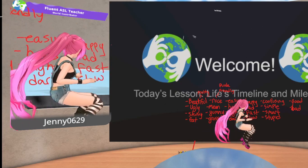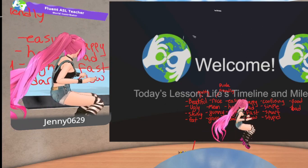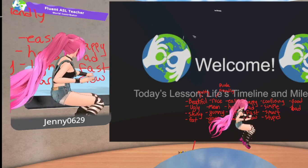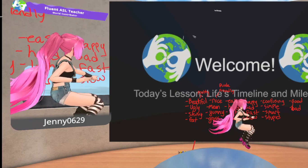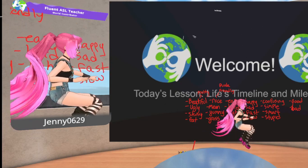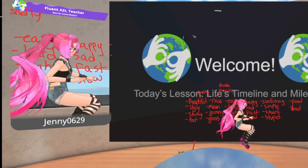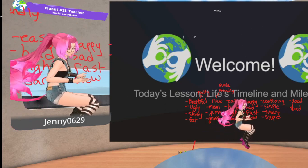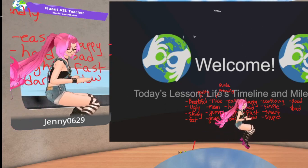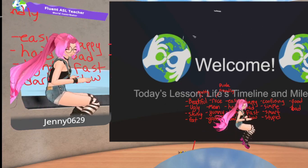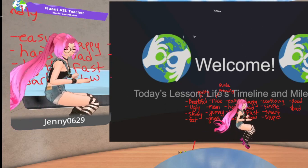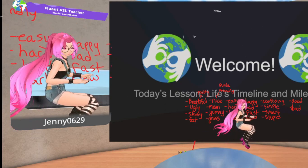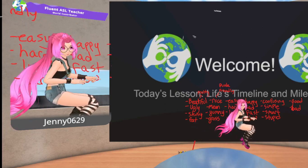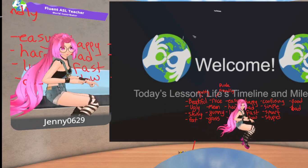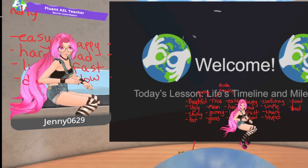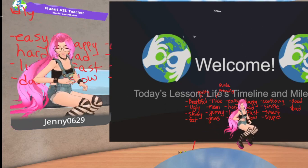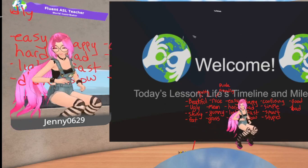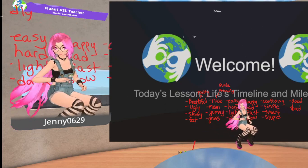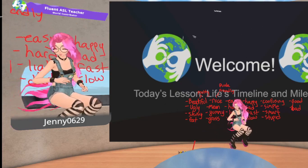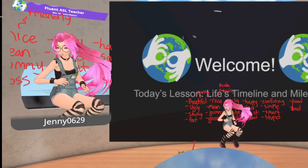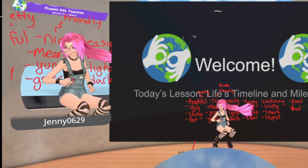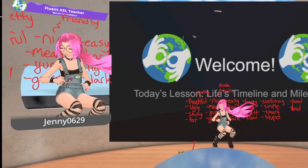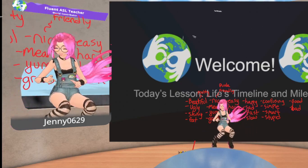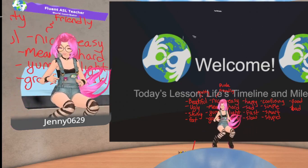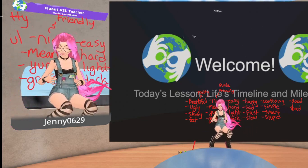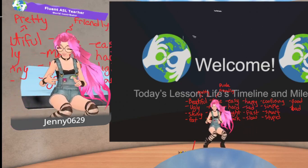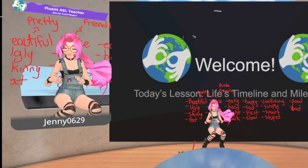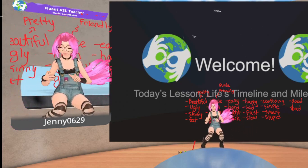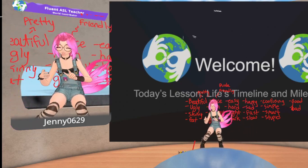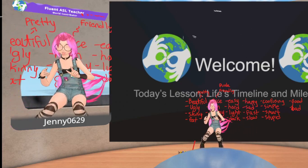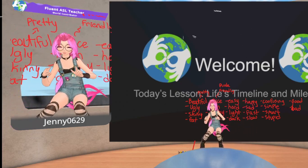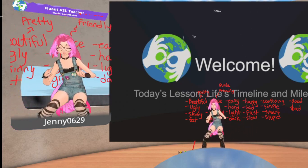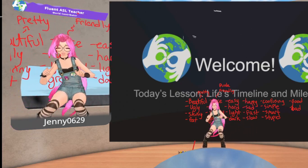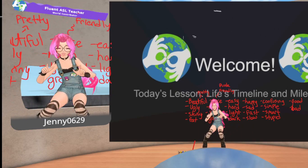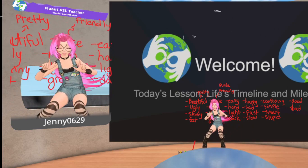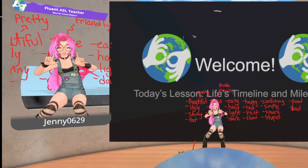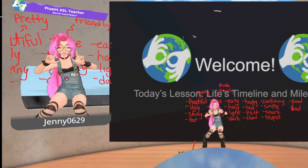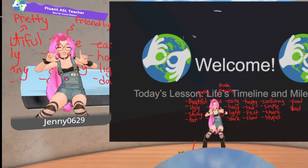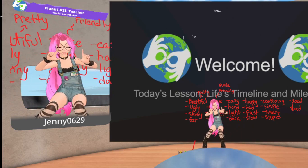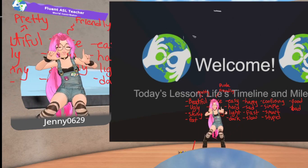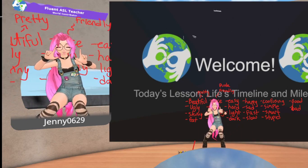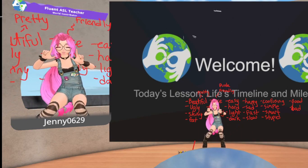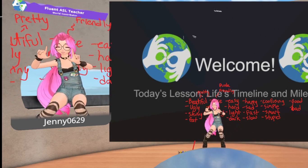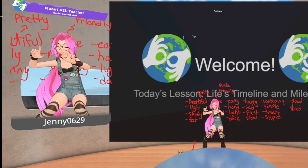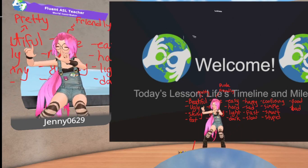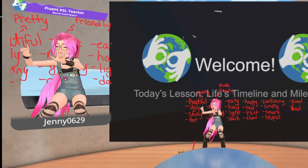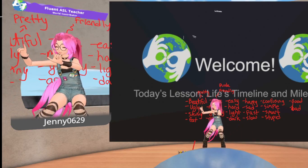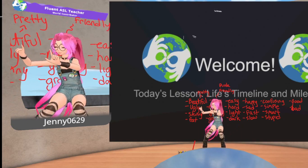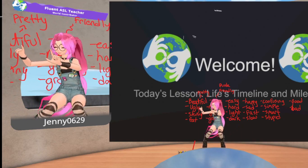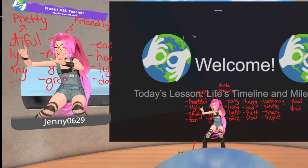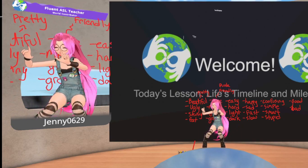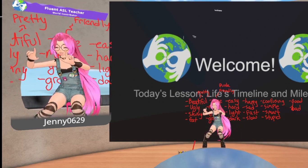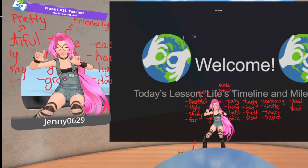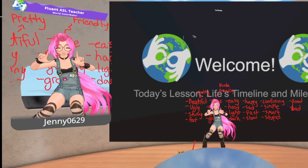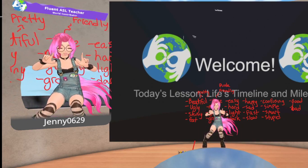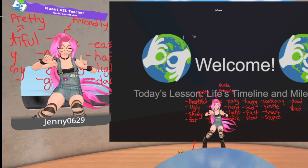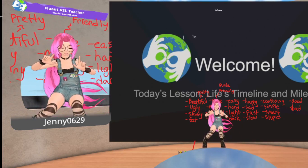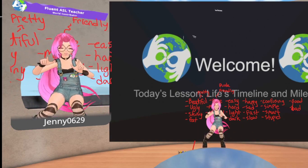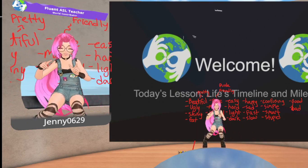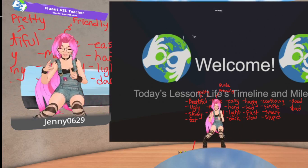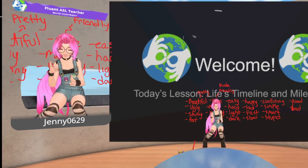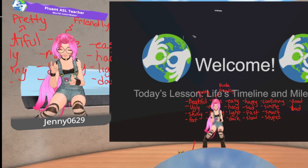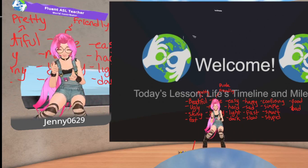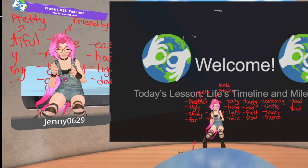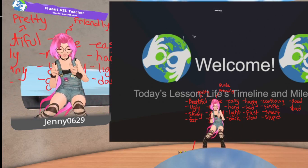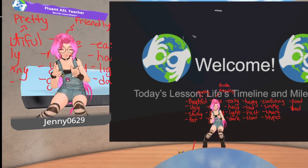And fast, as in super fast, fast as light. You're gonna have two L hands,